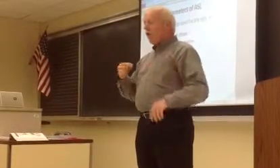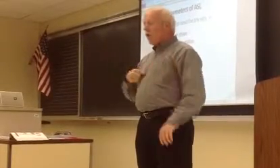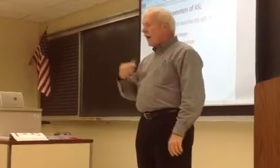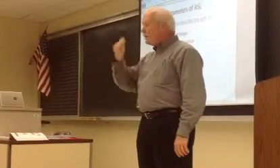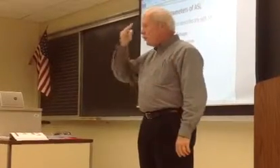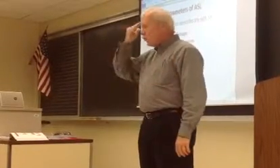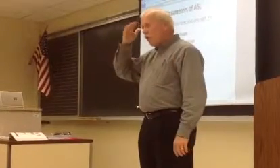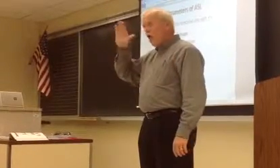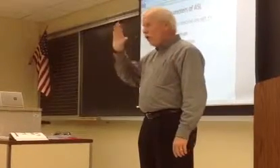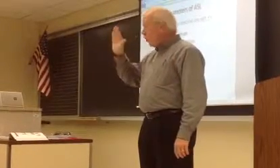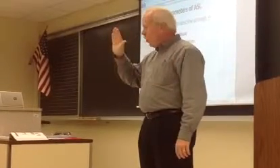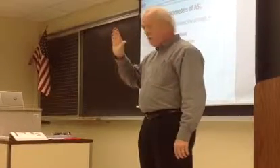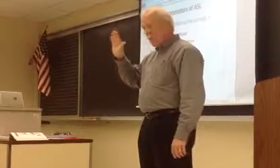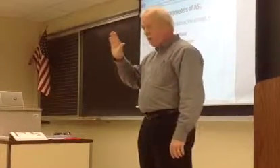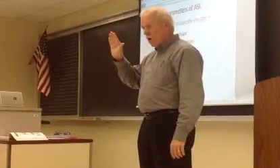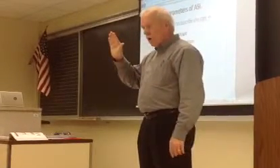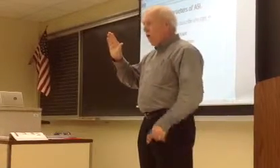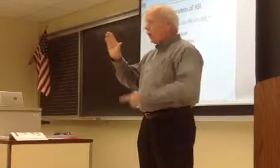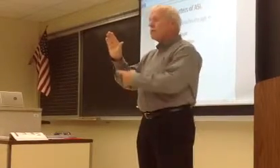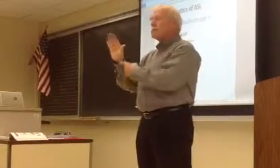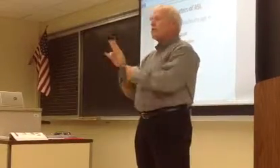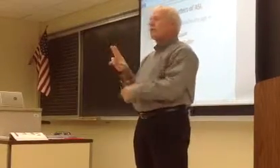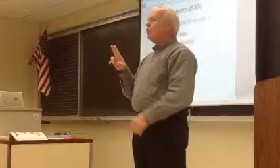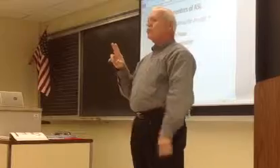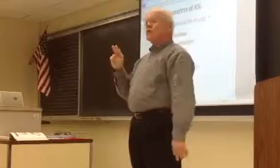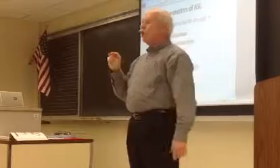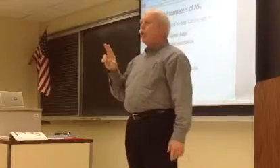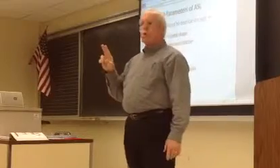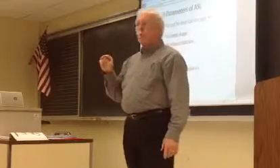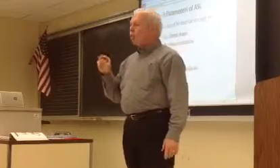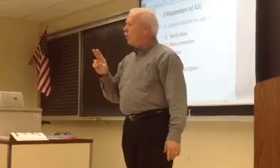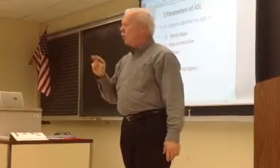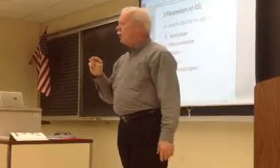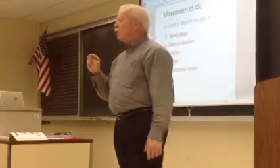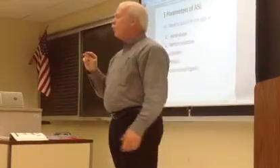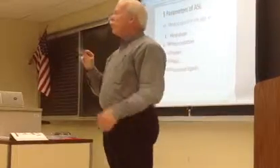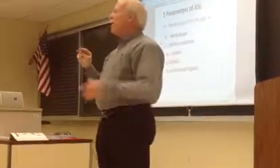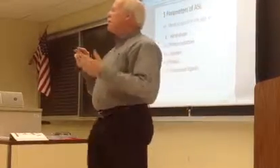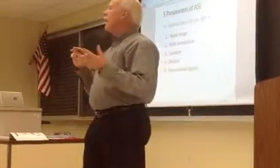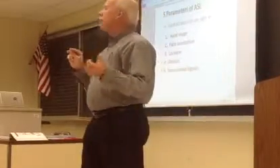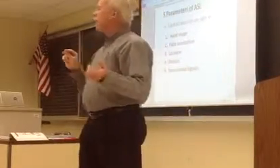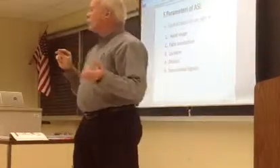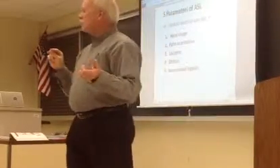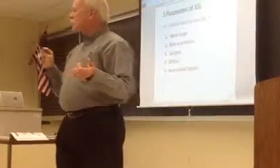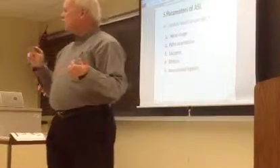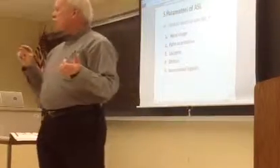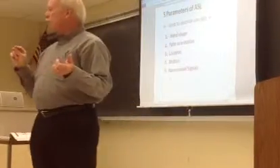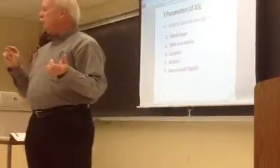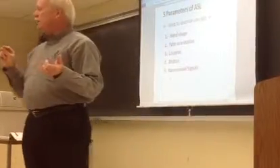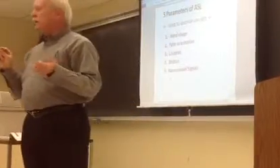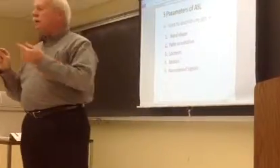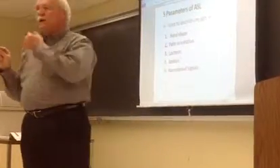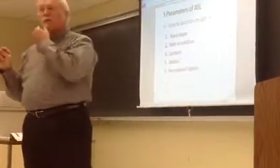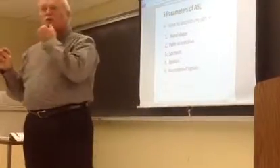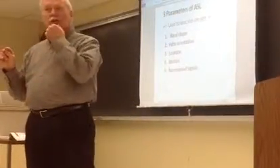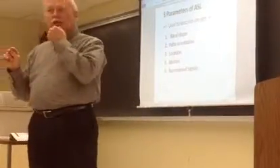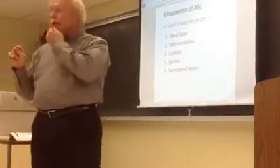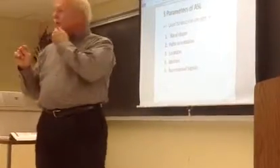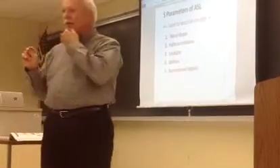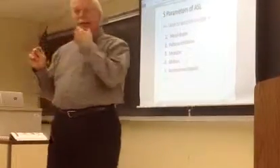or I don't know, or I'm just signing the word no, well, that non-manual signal would be the shaking your head